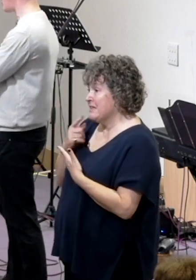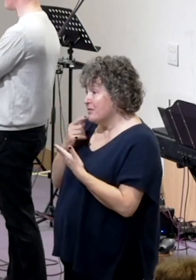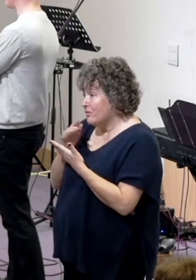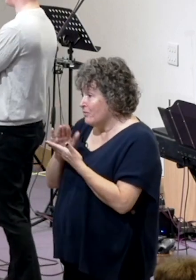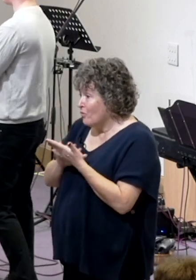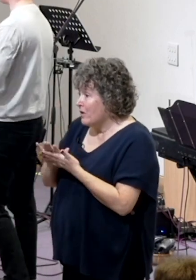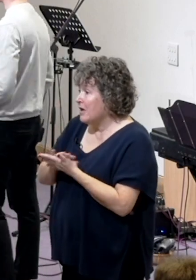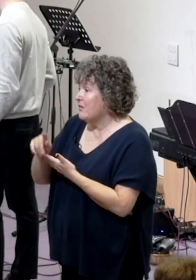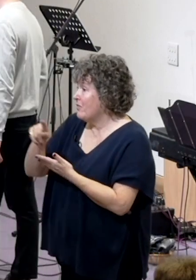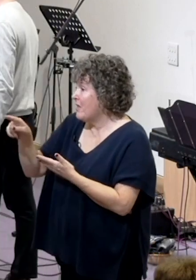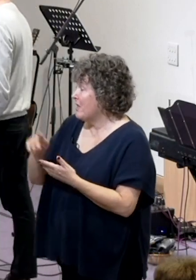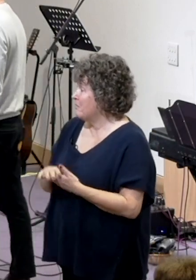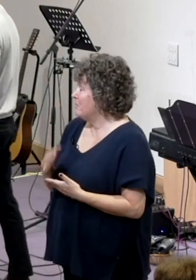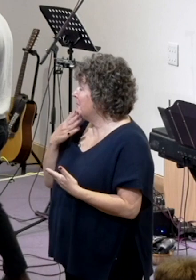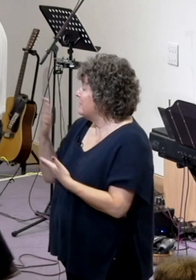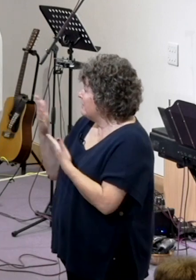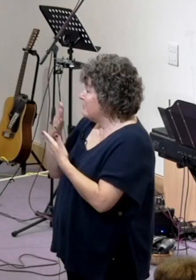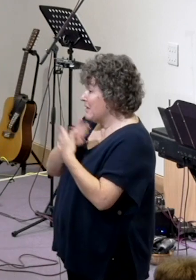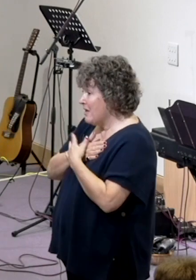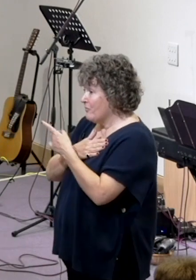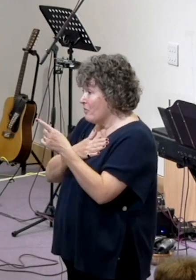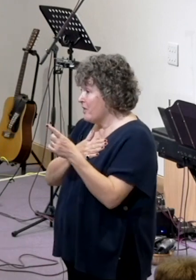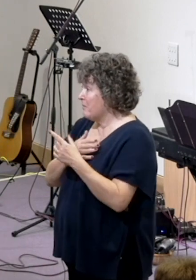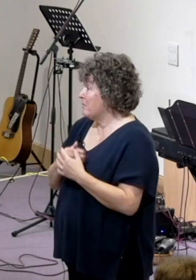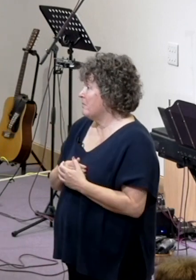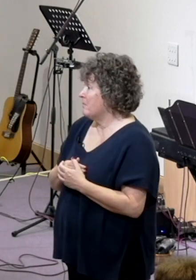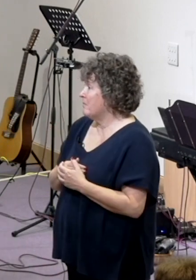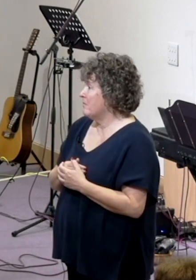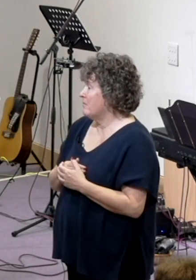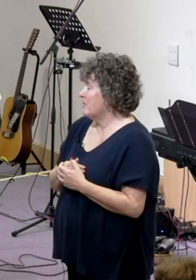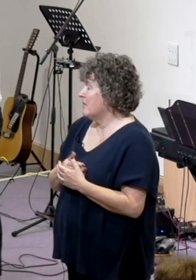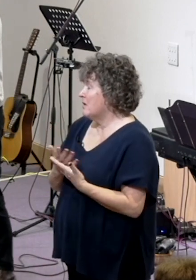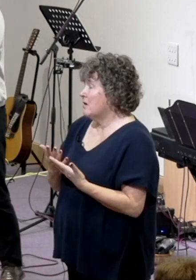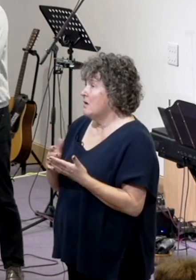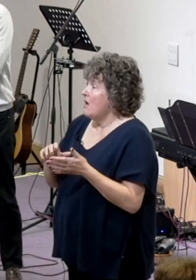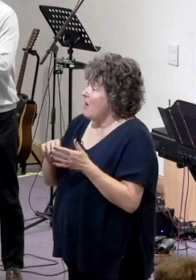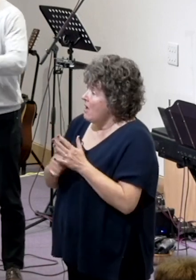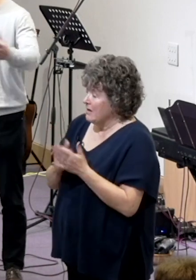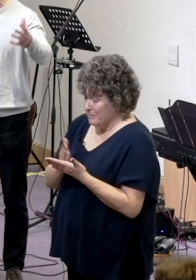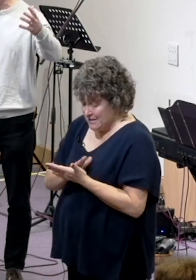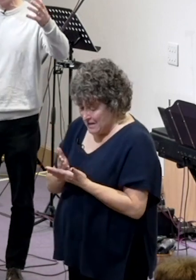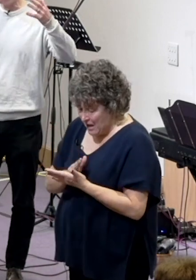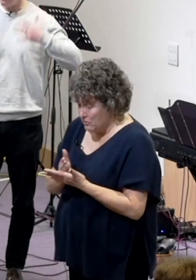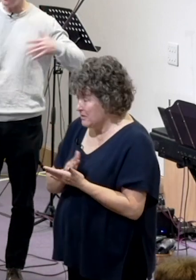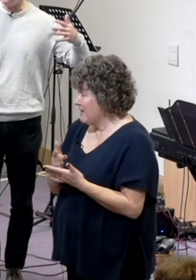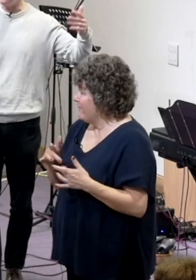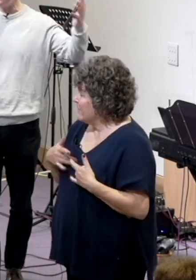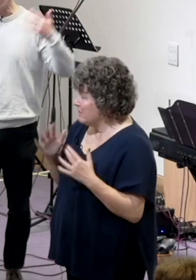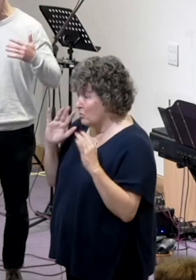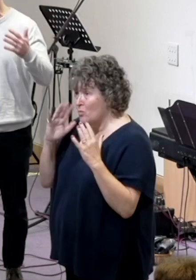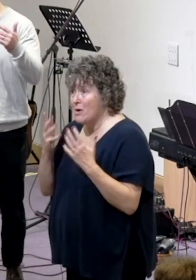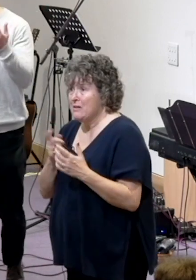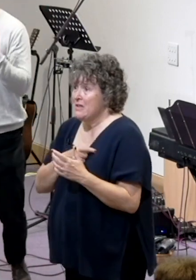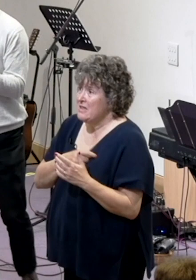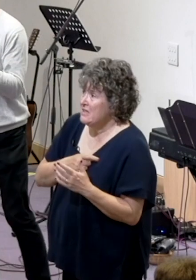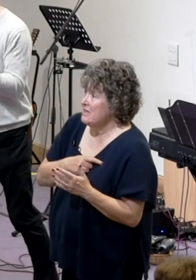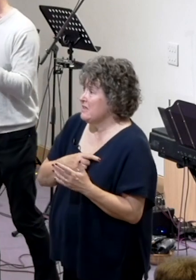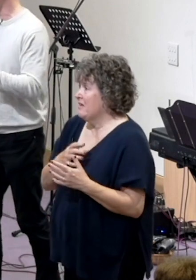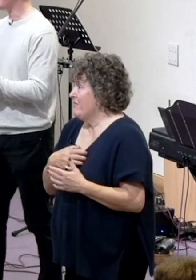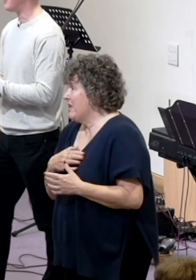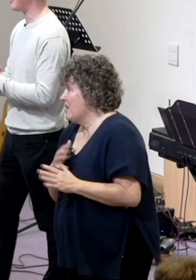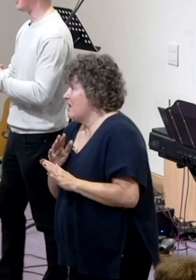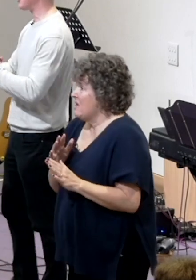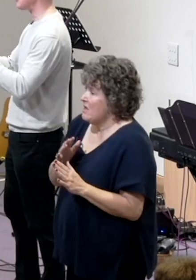the love for that person I need to forgive them. When I'm struggling with doubts, when I feel worry and anxiety and